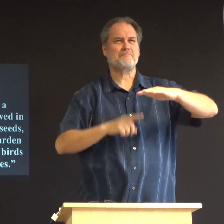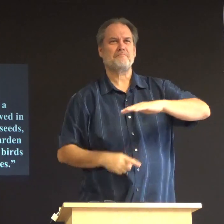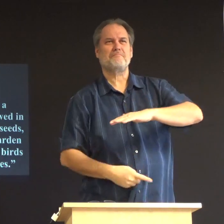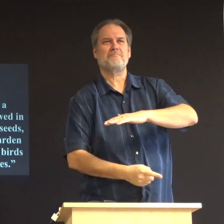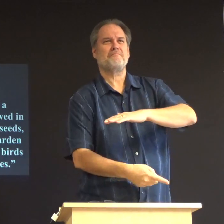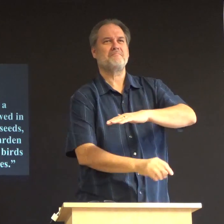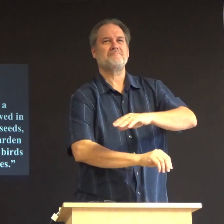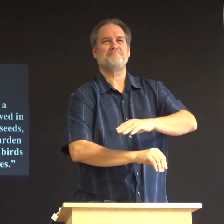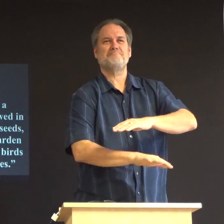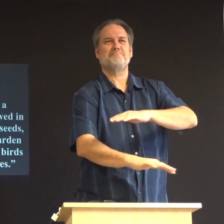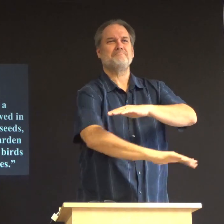communism.